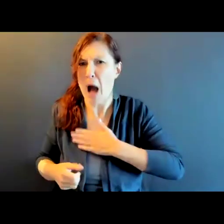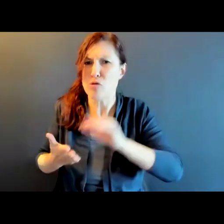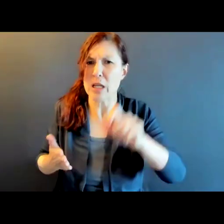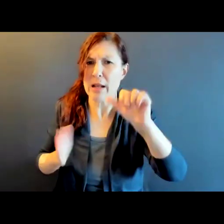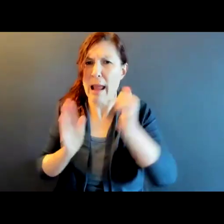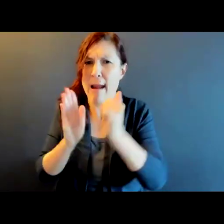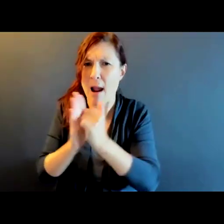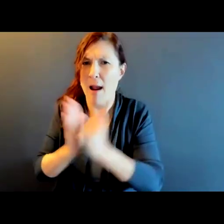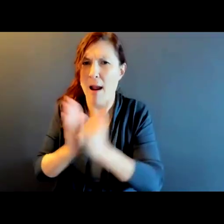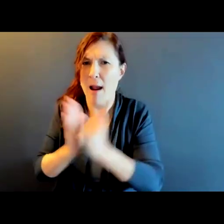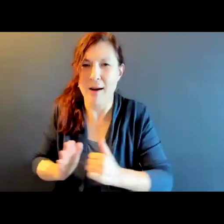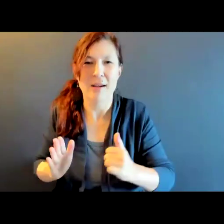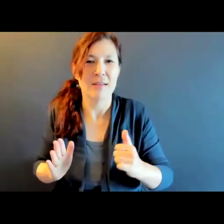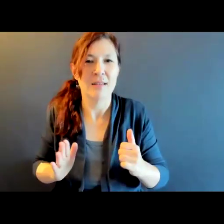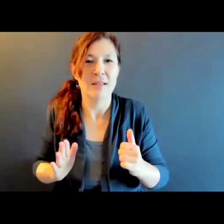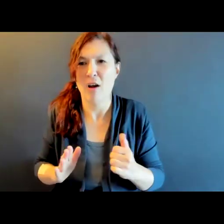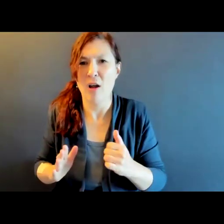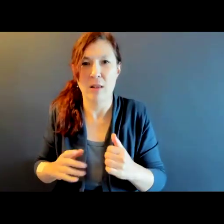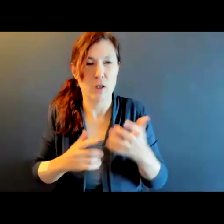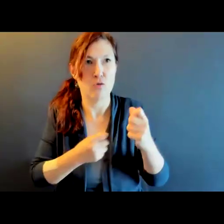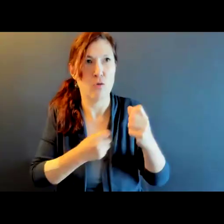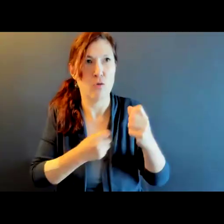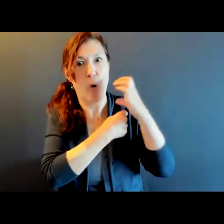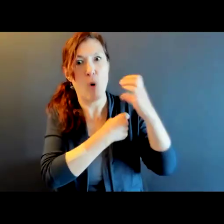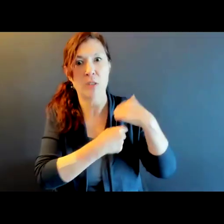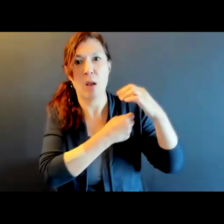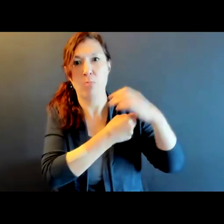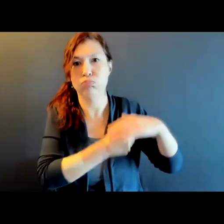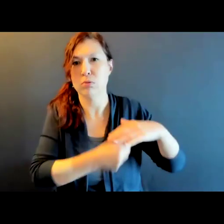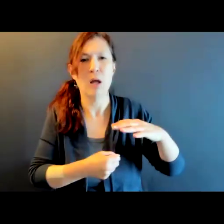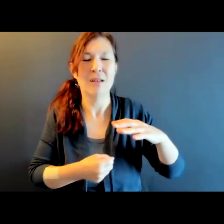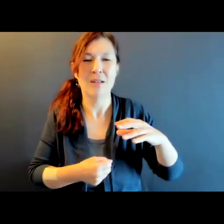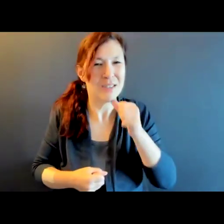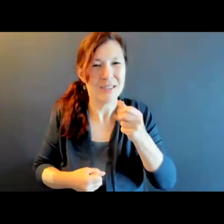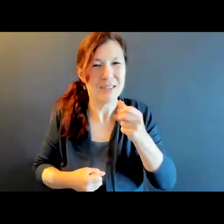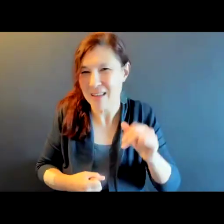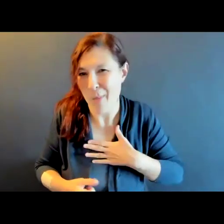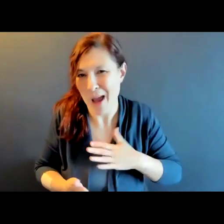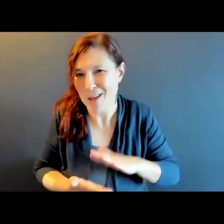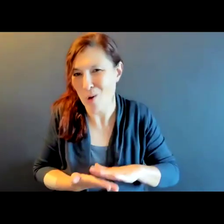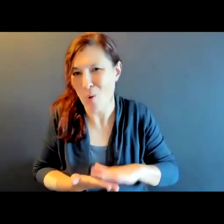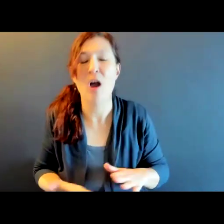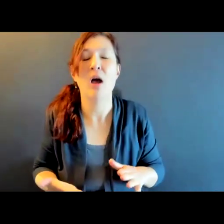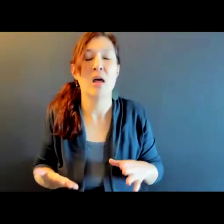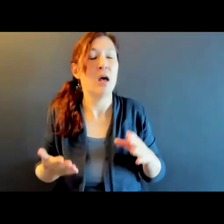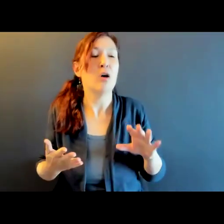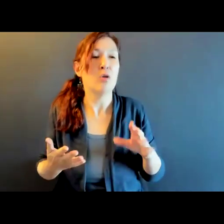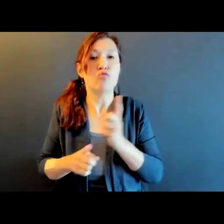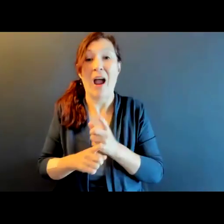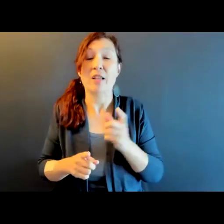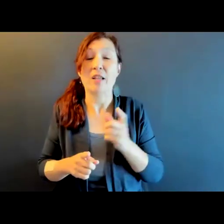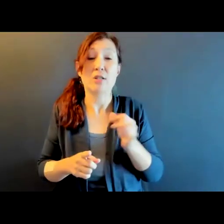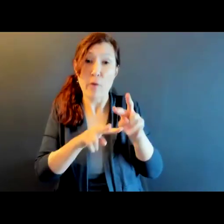so, you know, are we changing that structure, doing the work in the 4th, 5th, and 6th grades to get our students